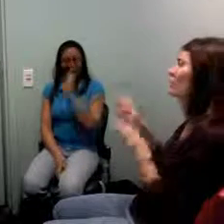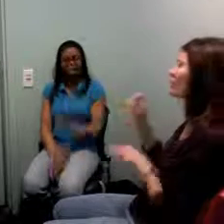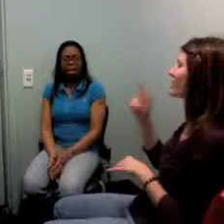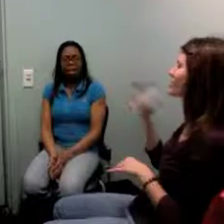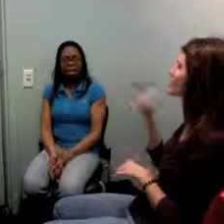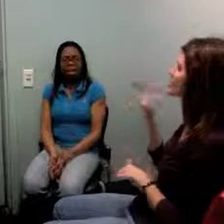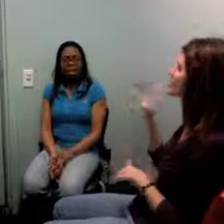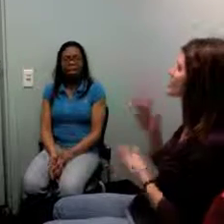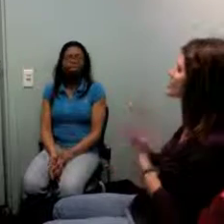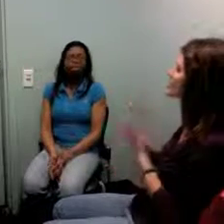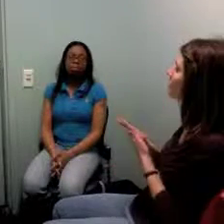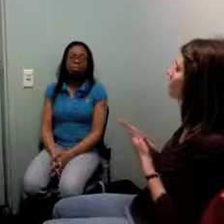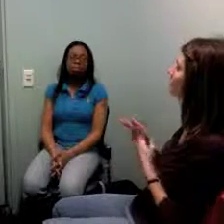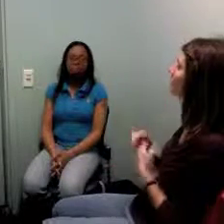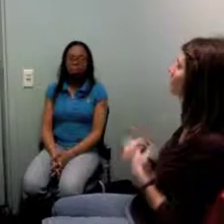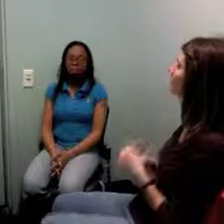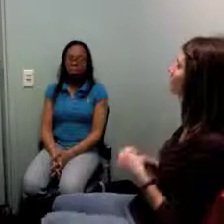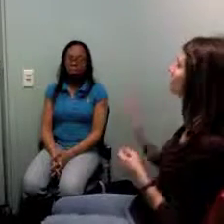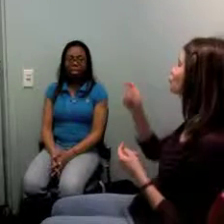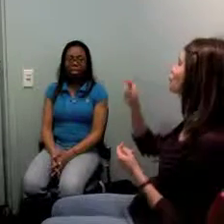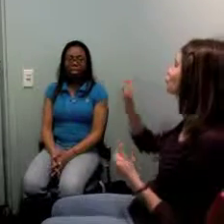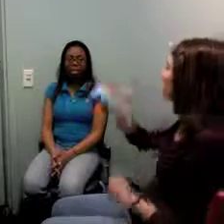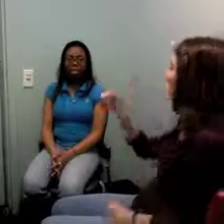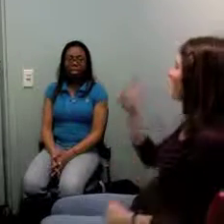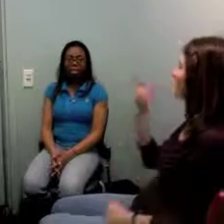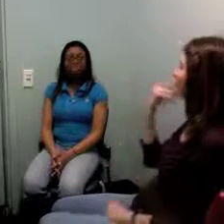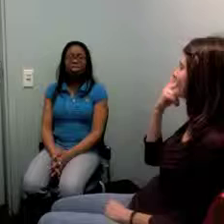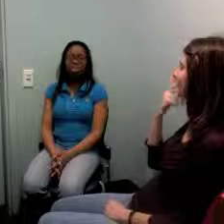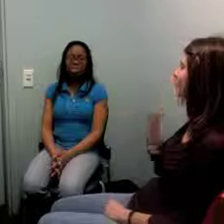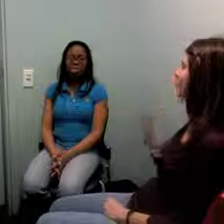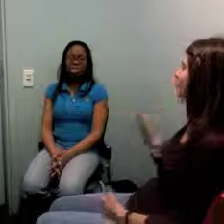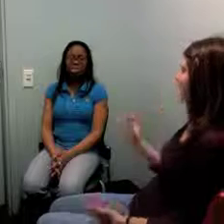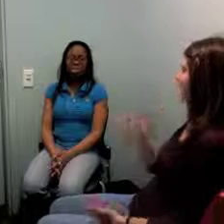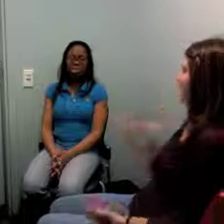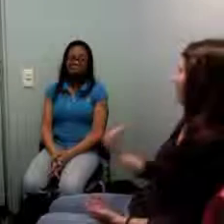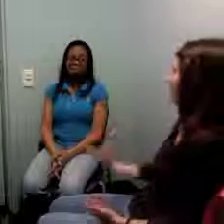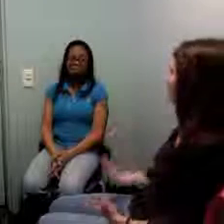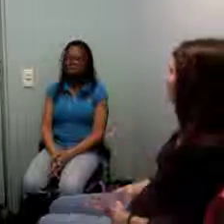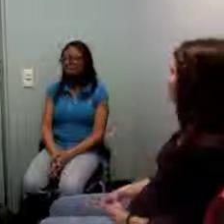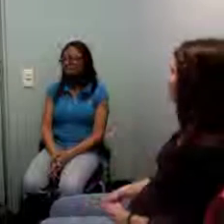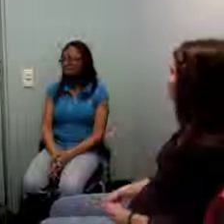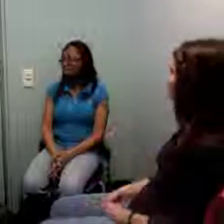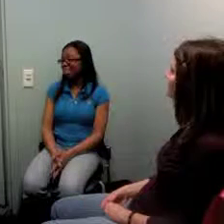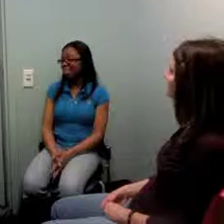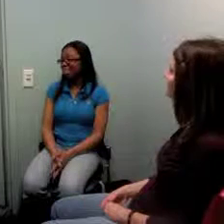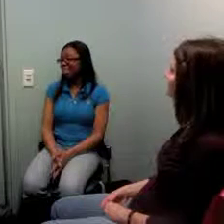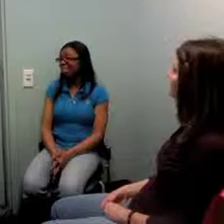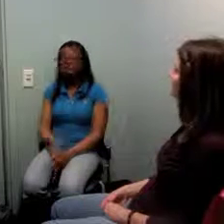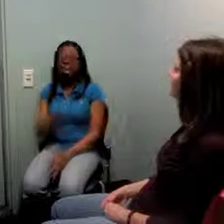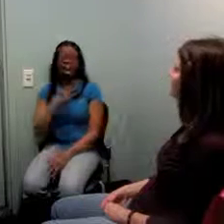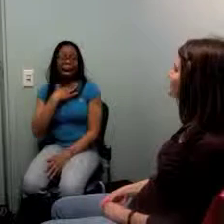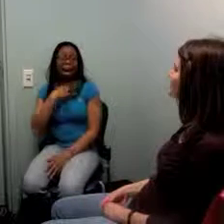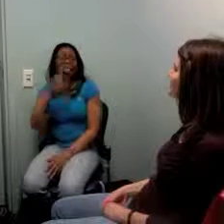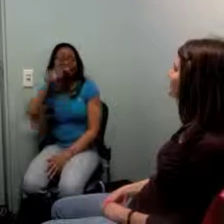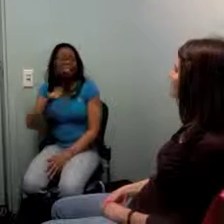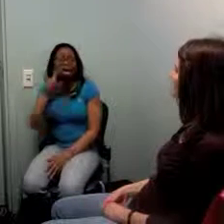of gas, so it's really nice. You should try and see. Maybe you'll like it. I should. How many days are you down